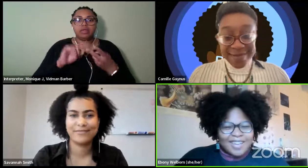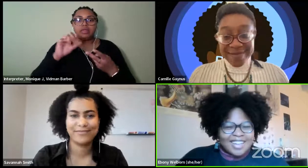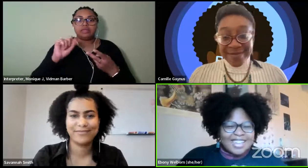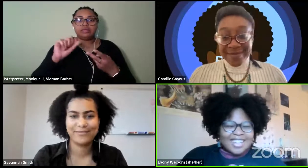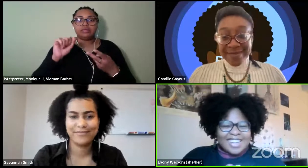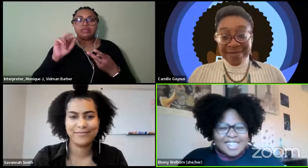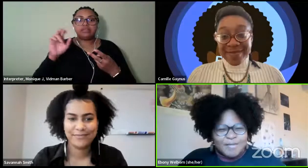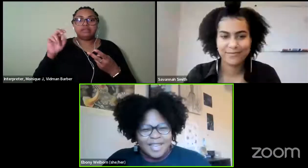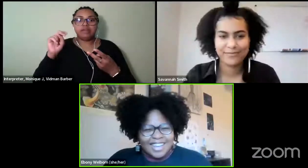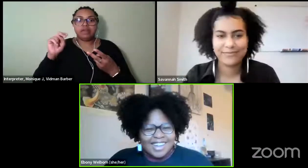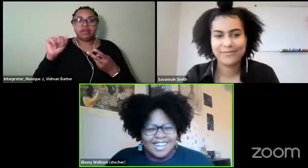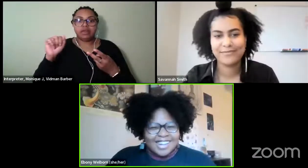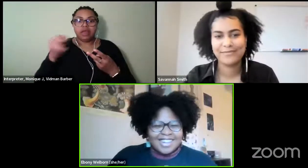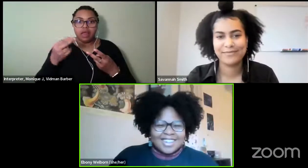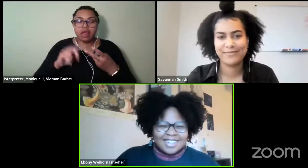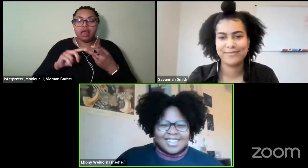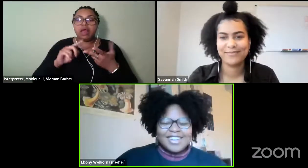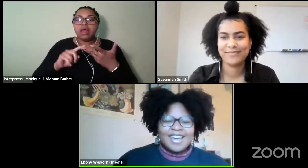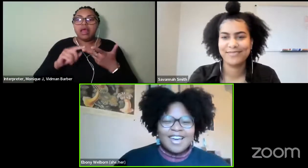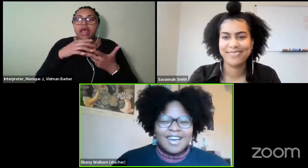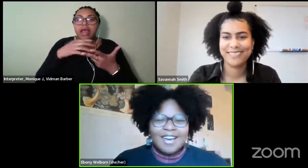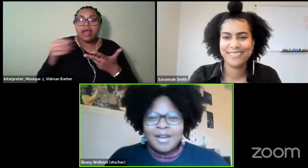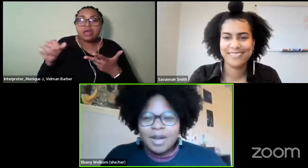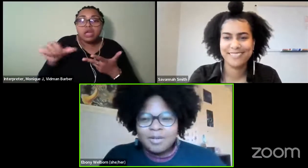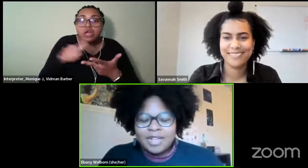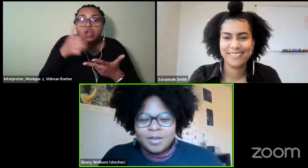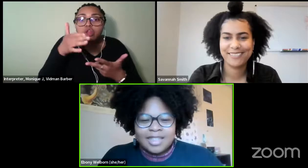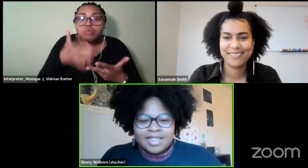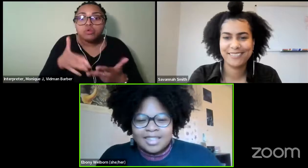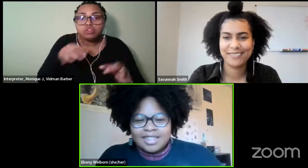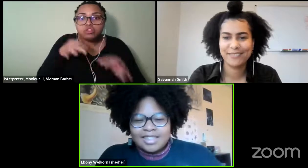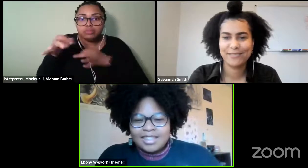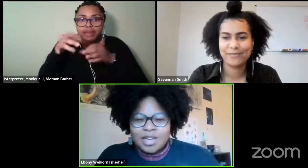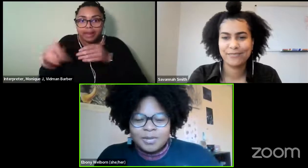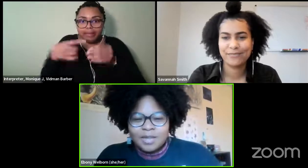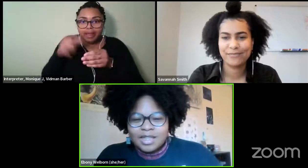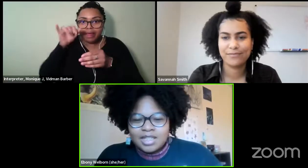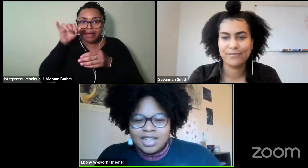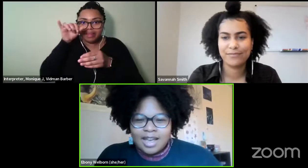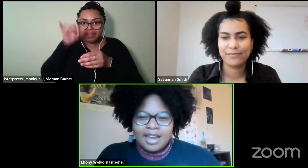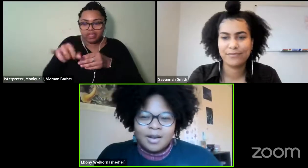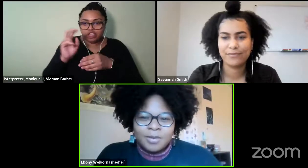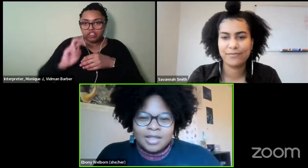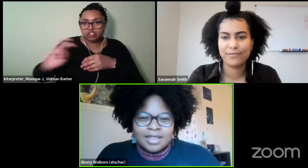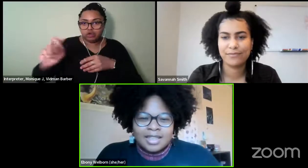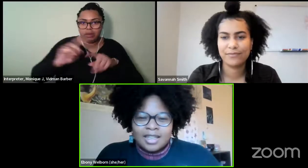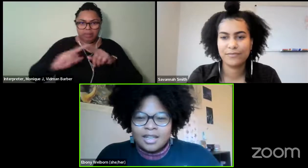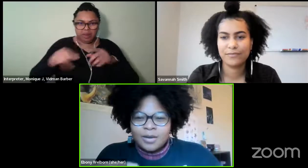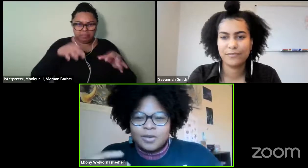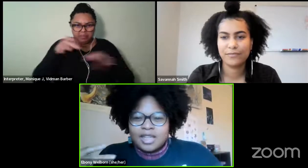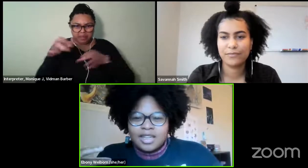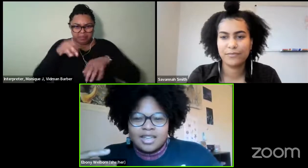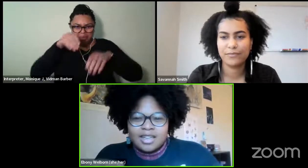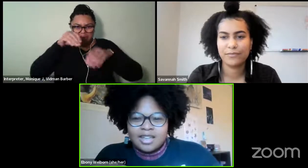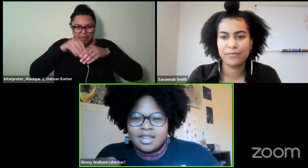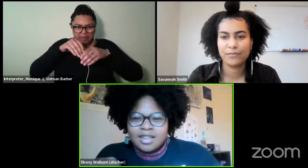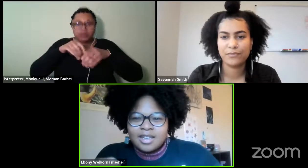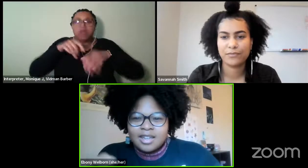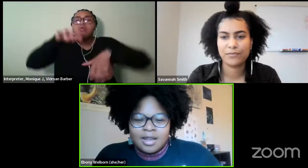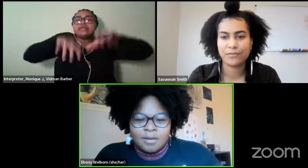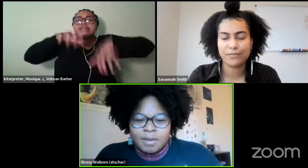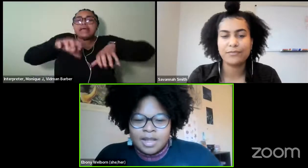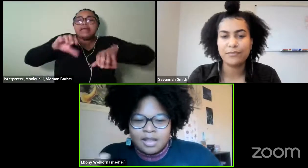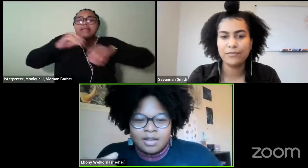Hi, everyone. Glad to be here. I want to quickly just drop something in the chat. I want to see who's